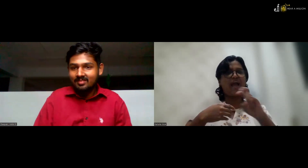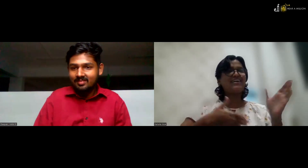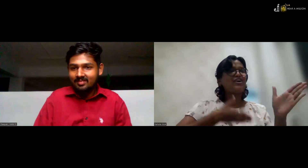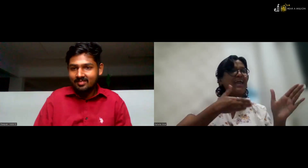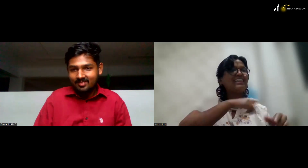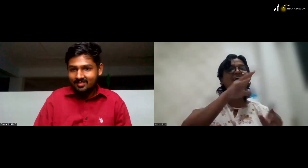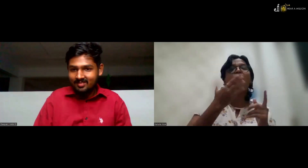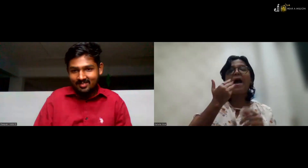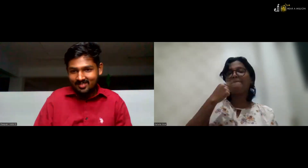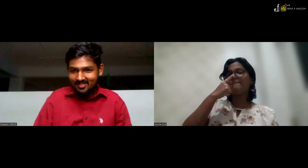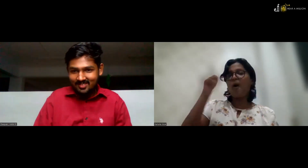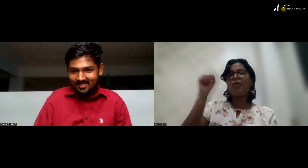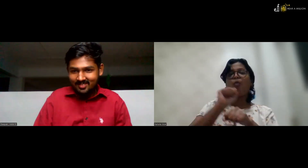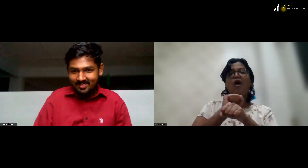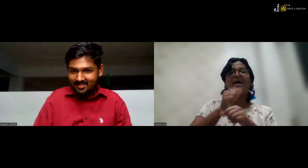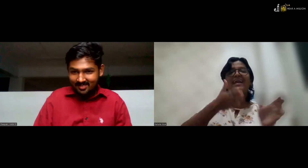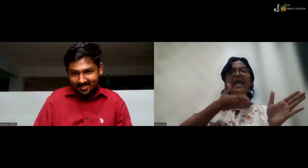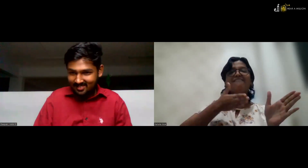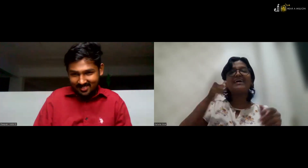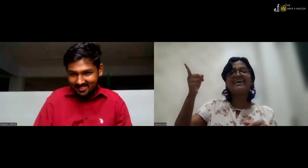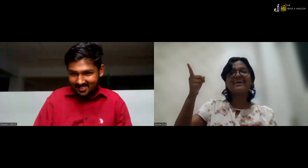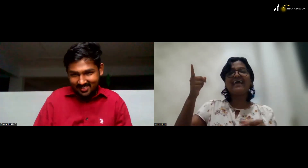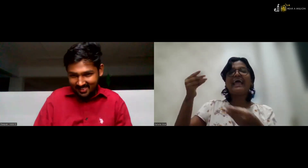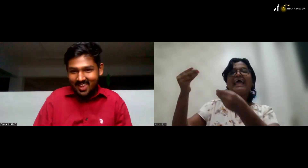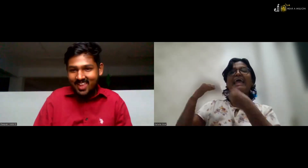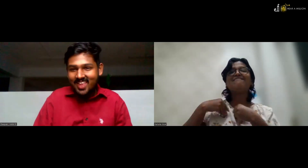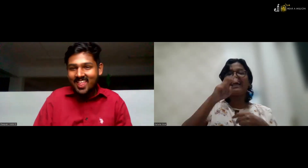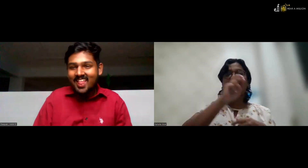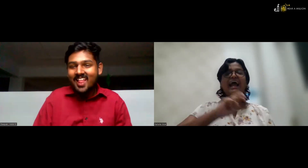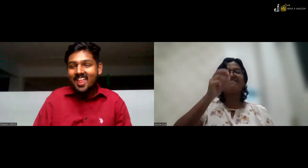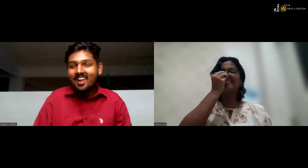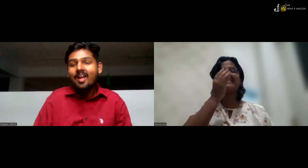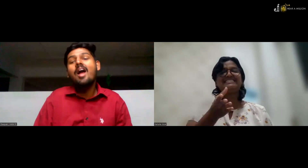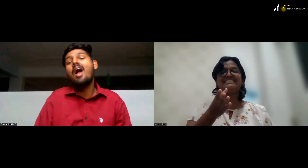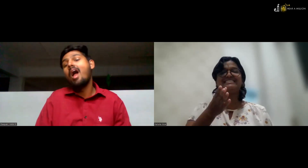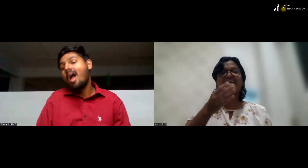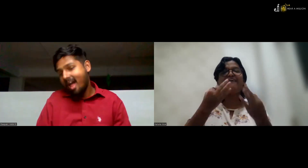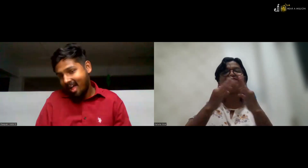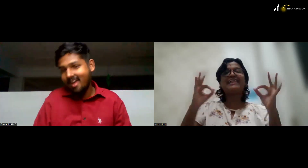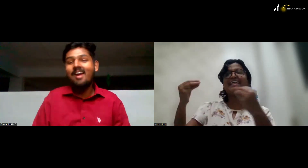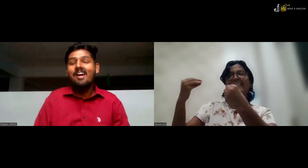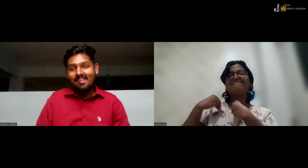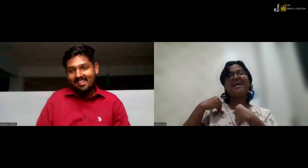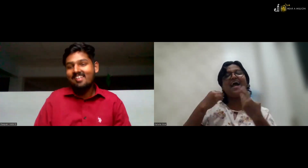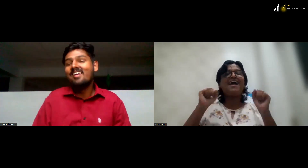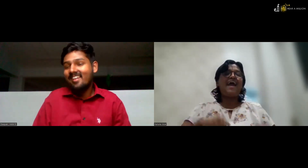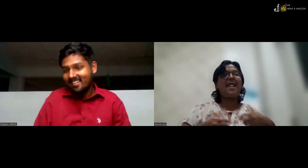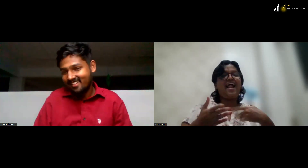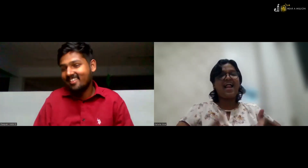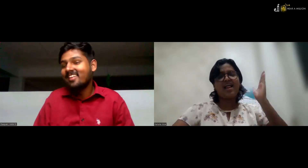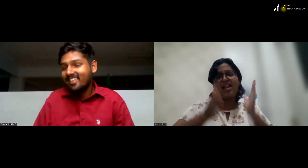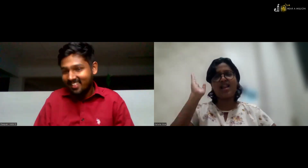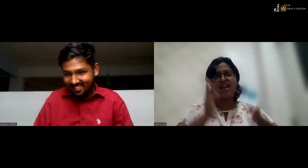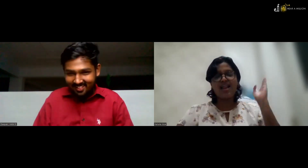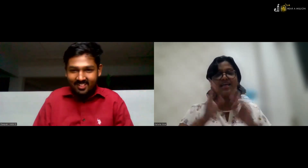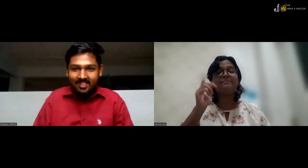I went on solo trips. So when I was, traveling in the train, when my mother told me that